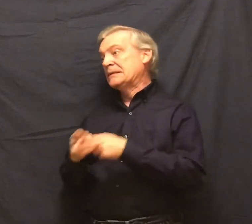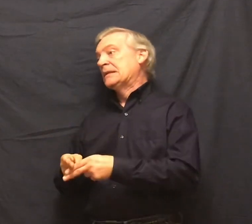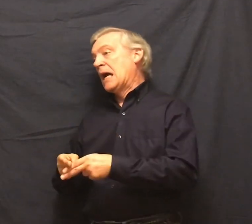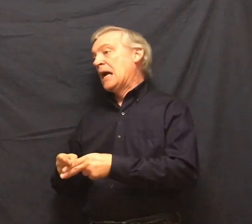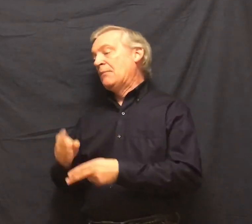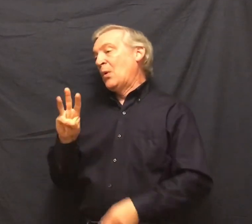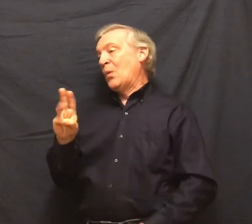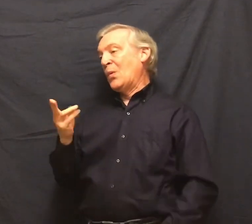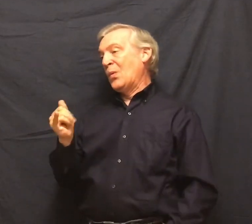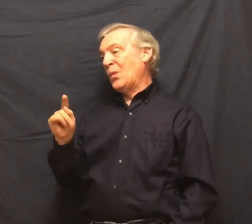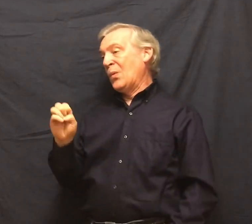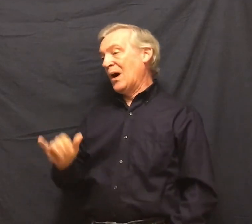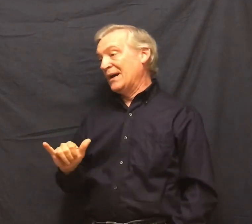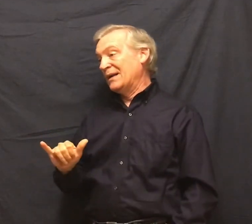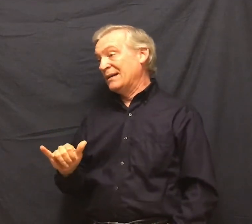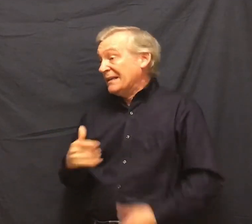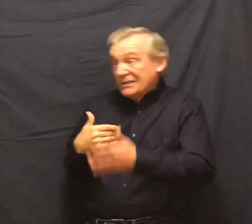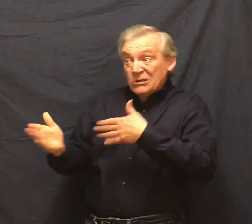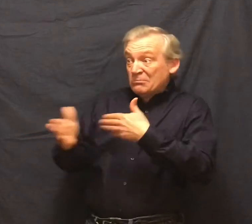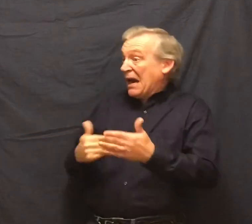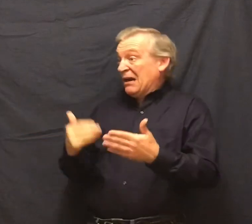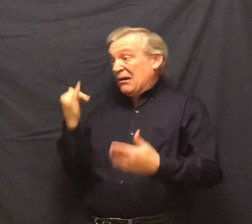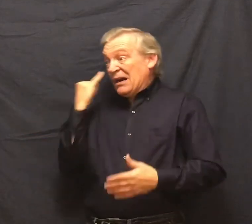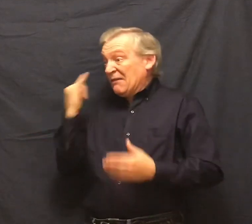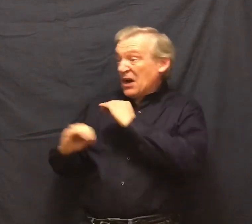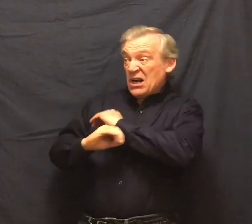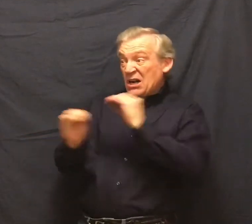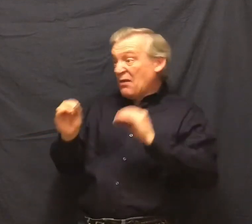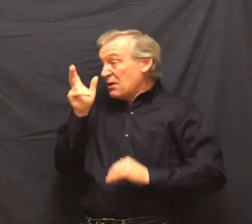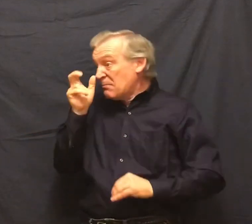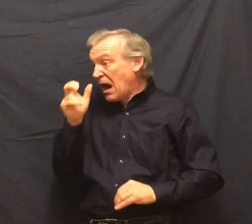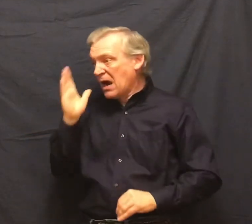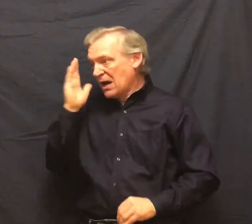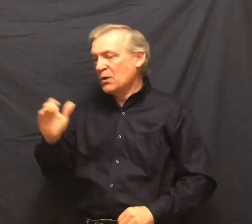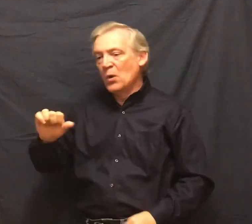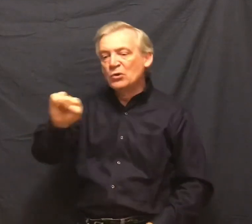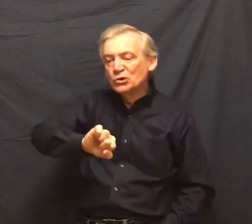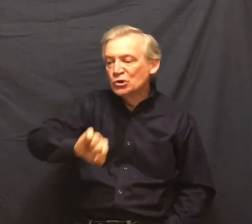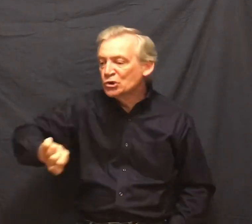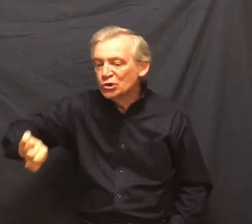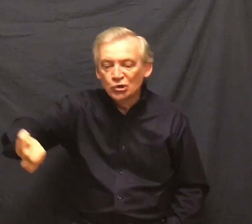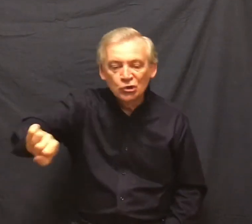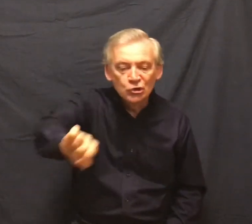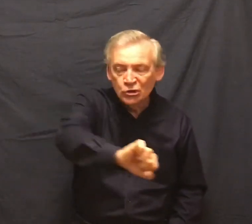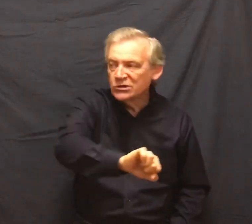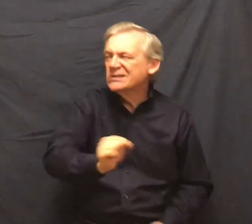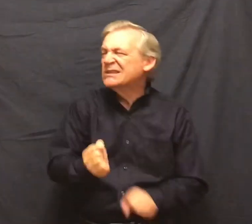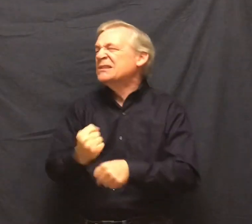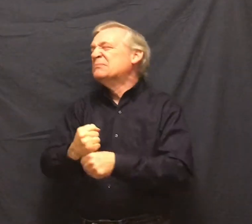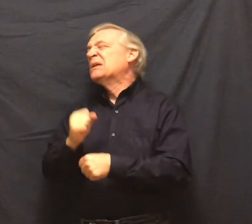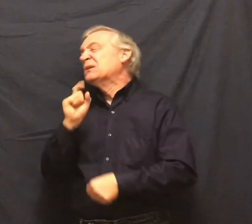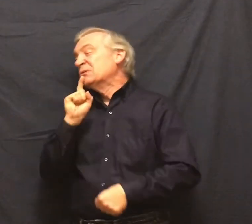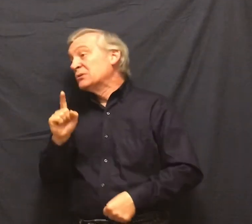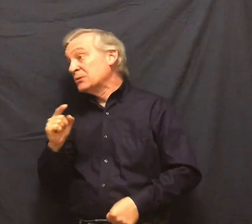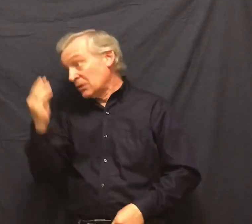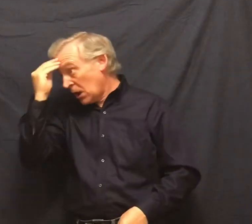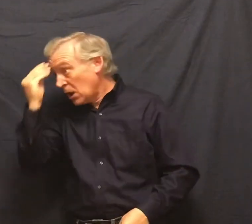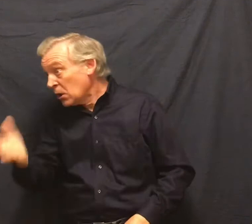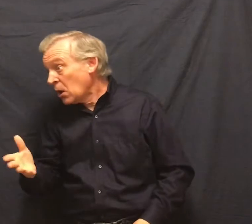stuff around even if there wasn't no bugs. Just to make sure, see? Tell you what he used to do.